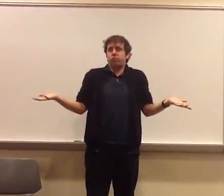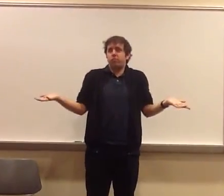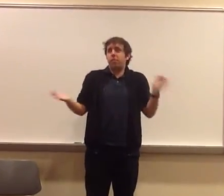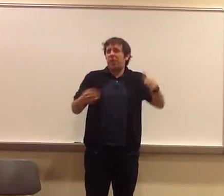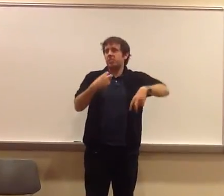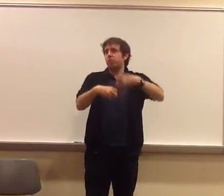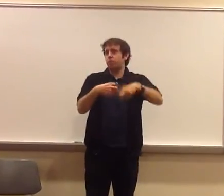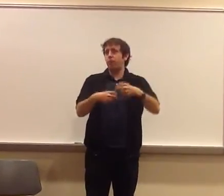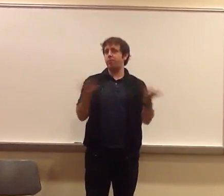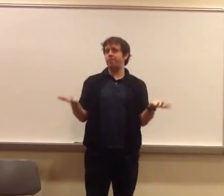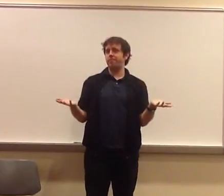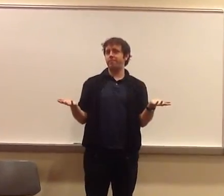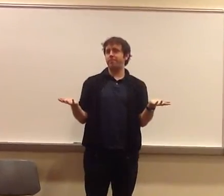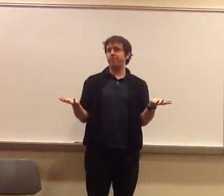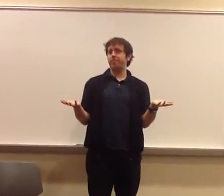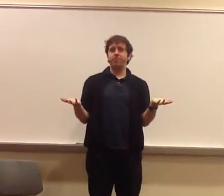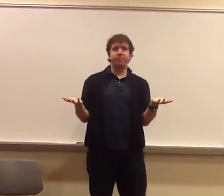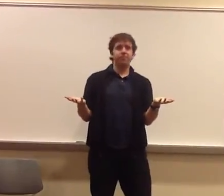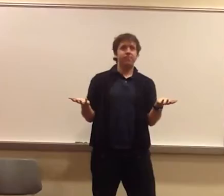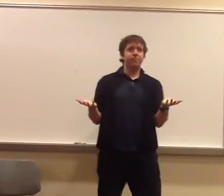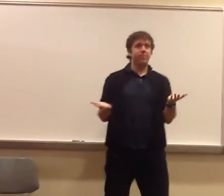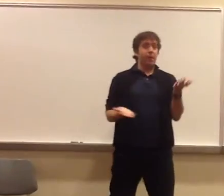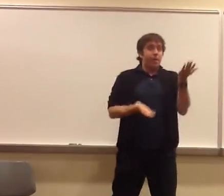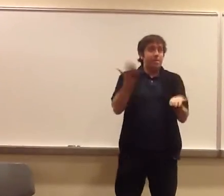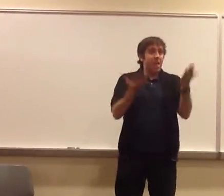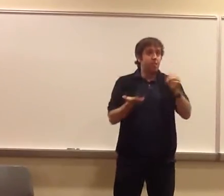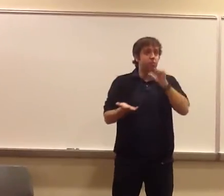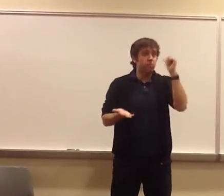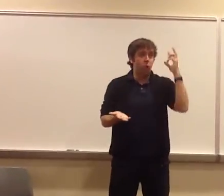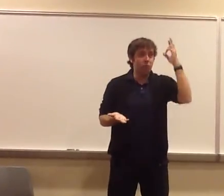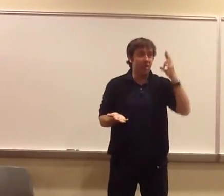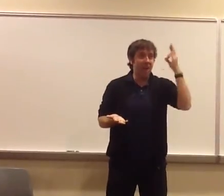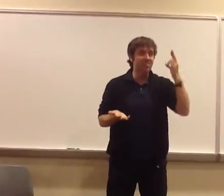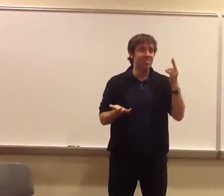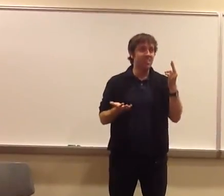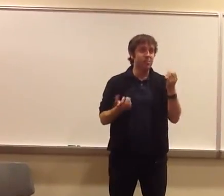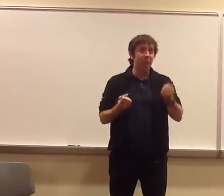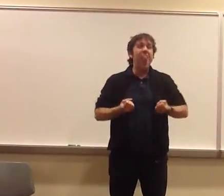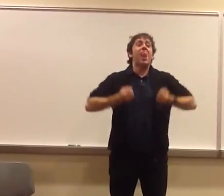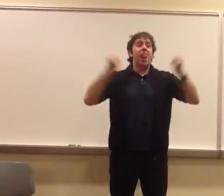programs, and that's a huge issue for us.